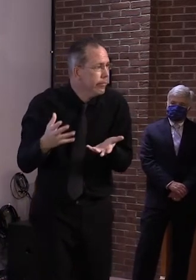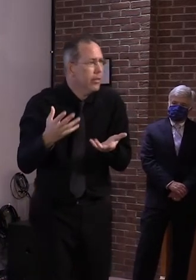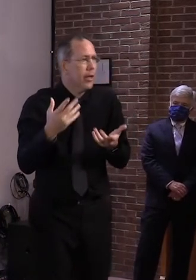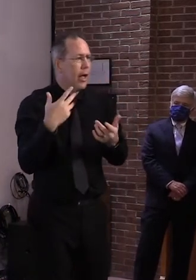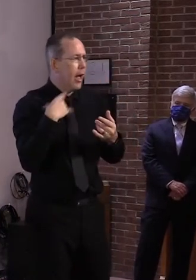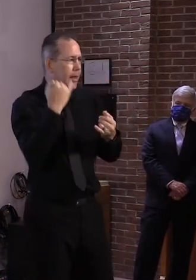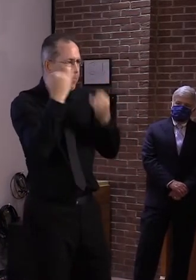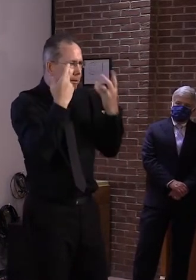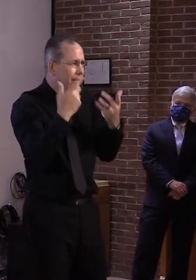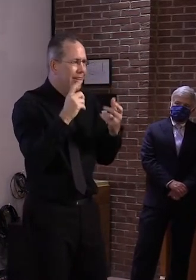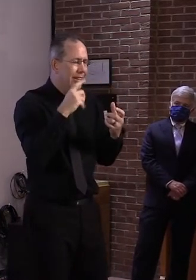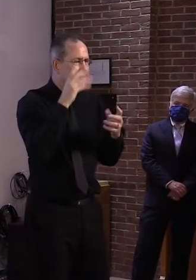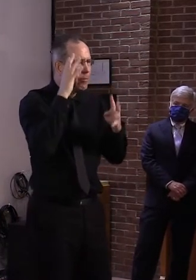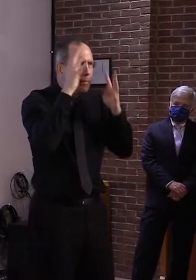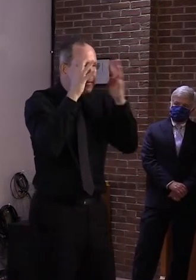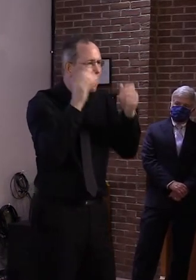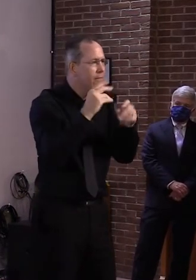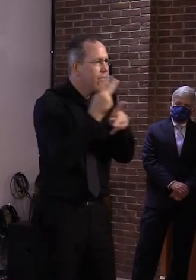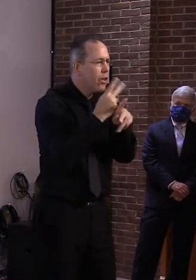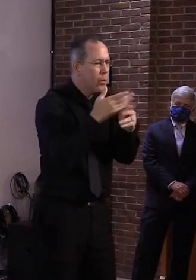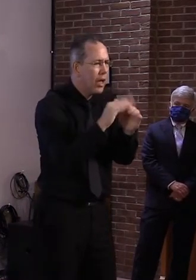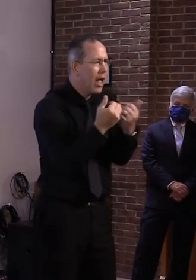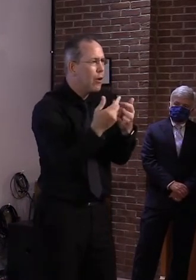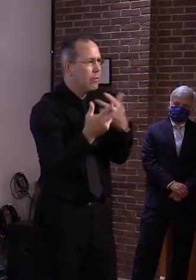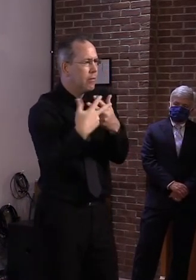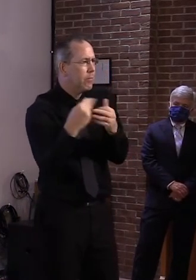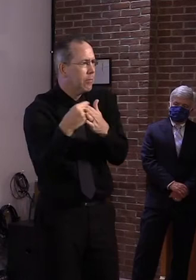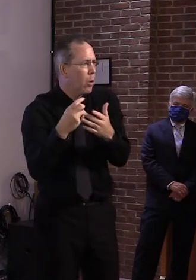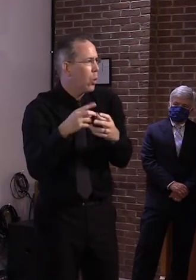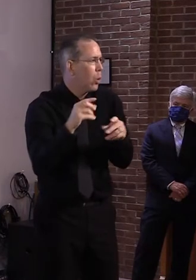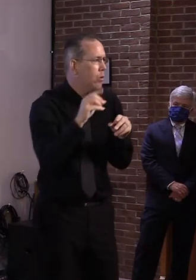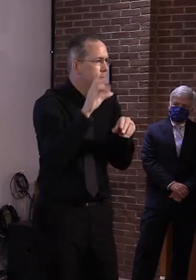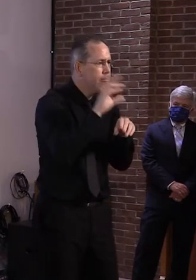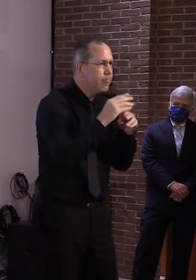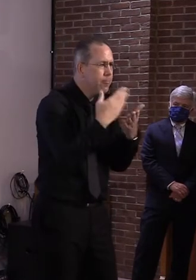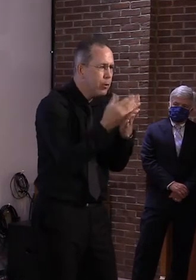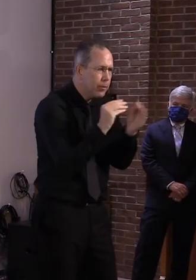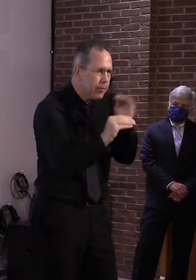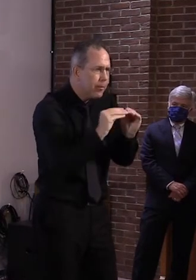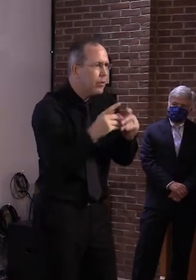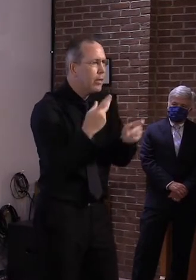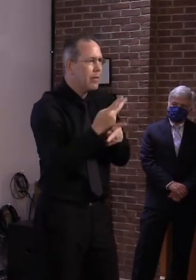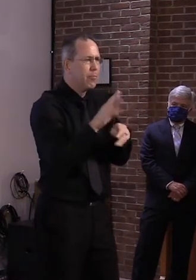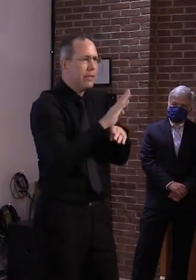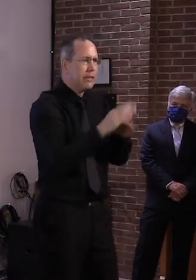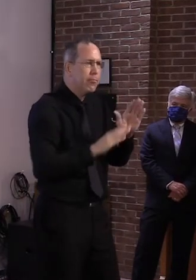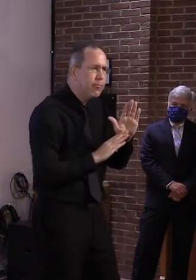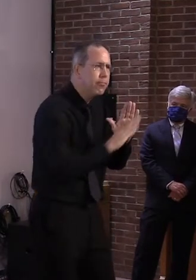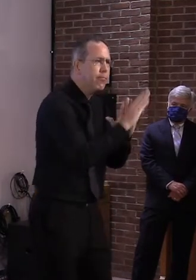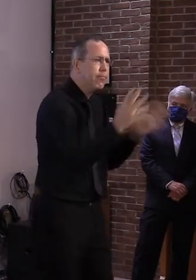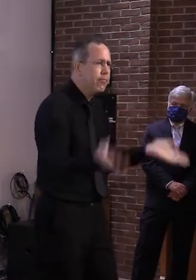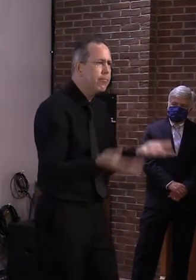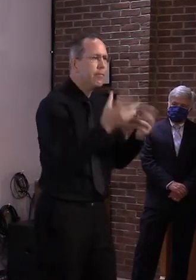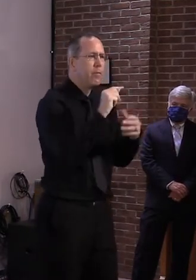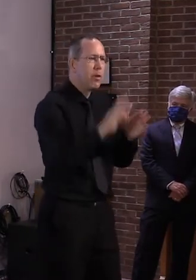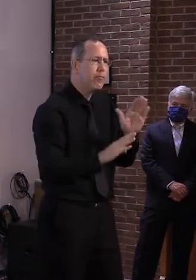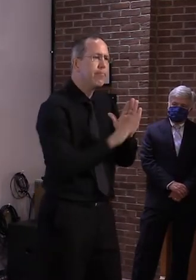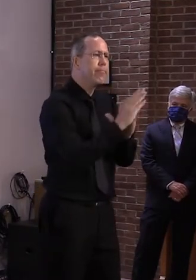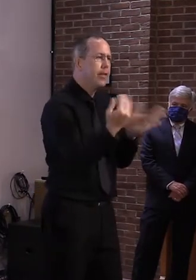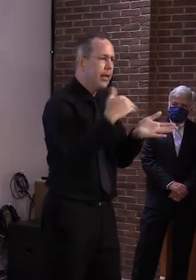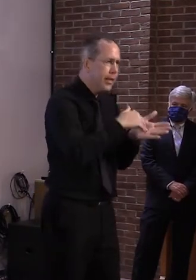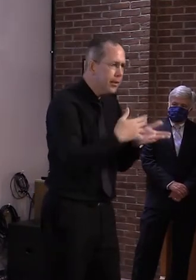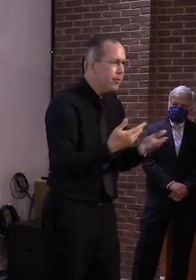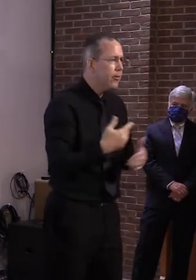creative and be objective and do all we can to make sure that we, again, leverage all the assets we